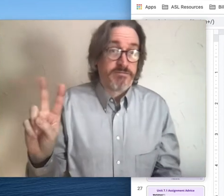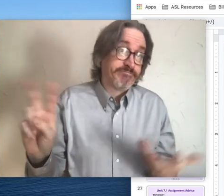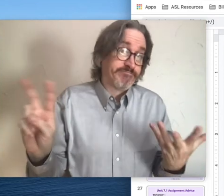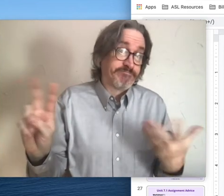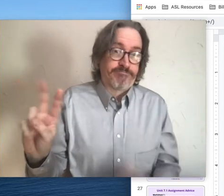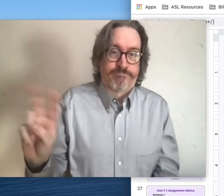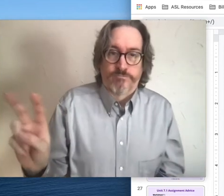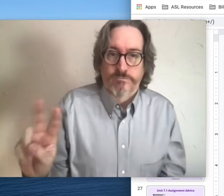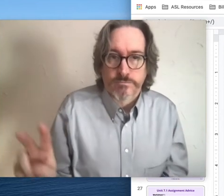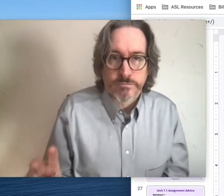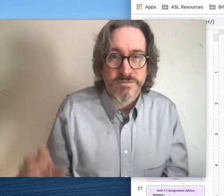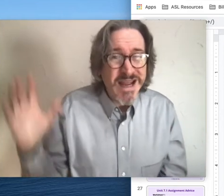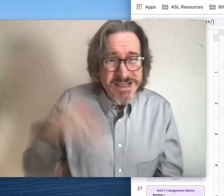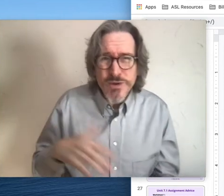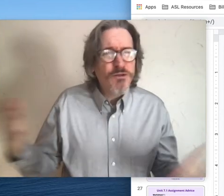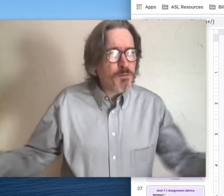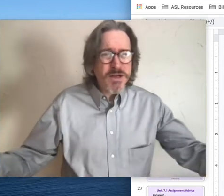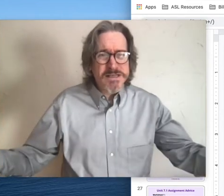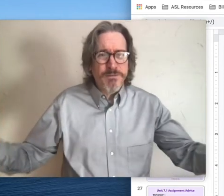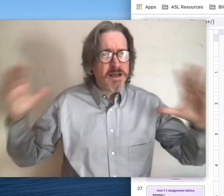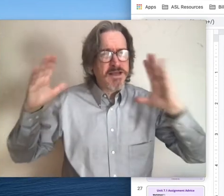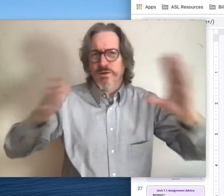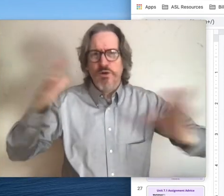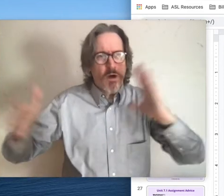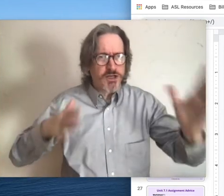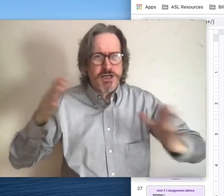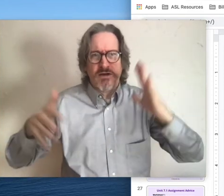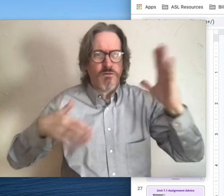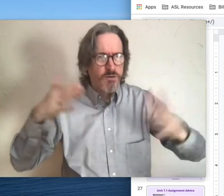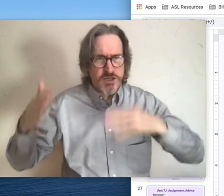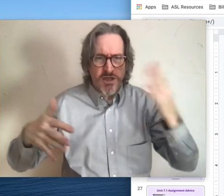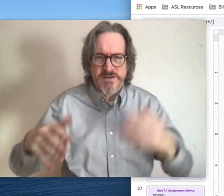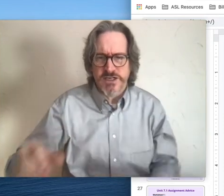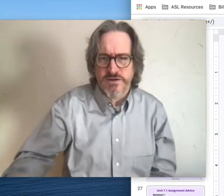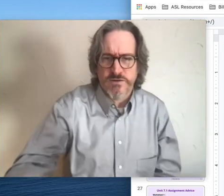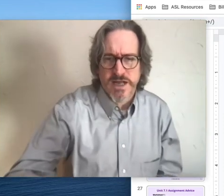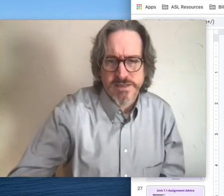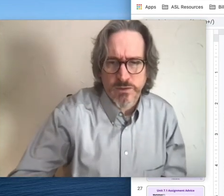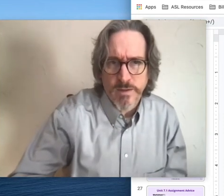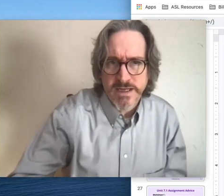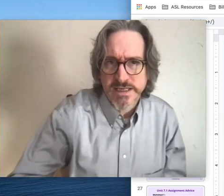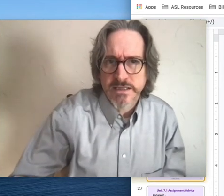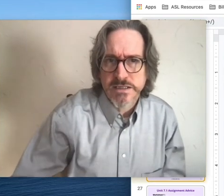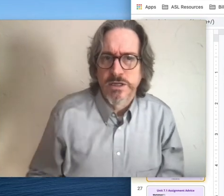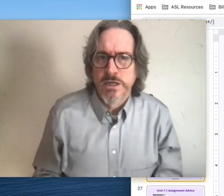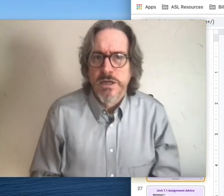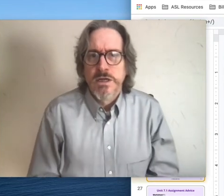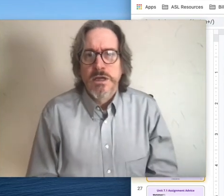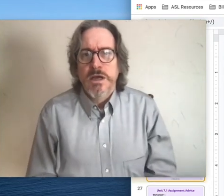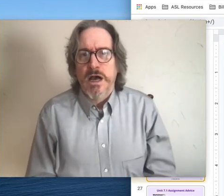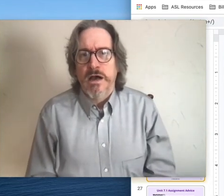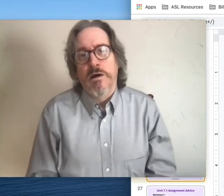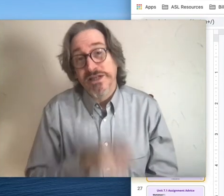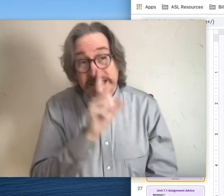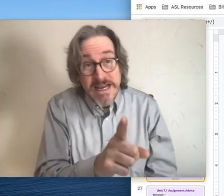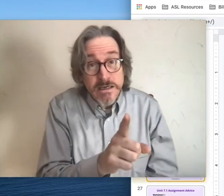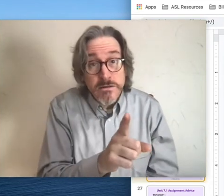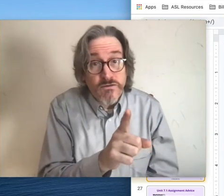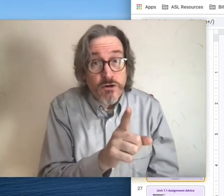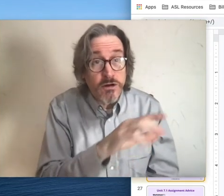vitamin. So they're pretty simple. I think when you watch the conversation a few times, they will make sense.